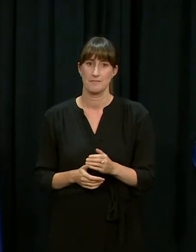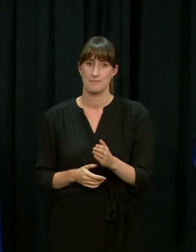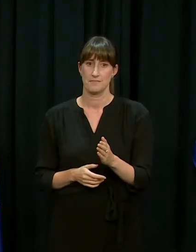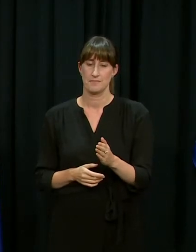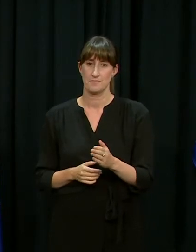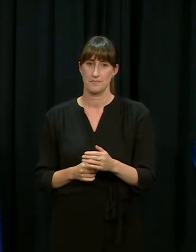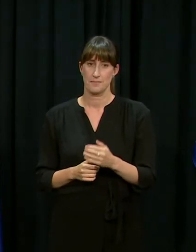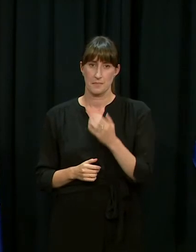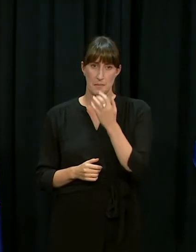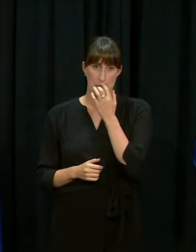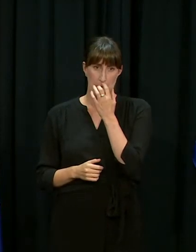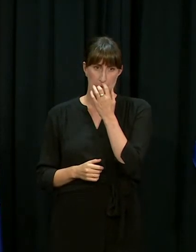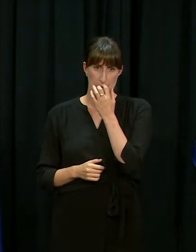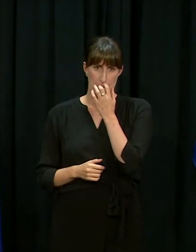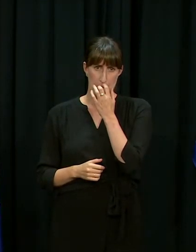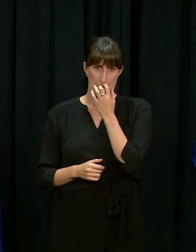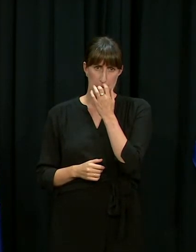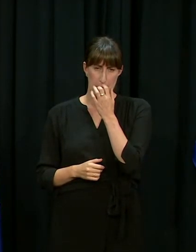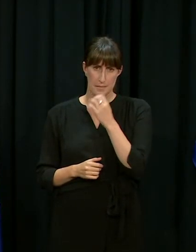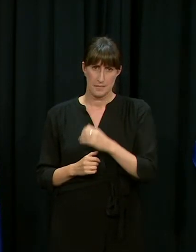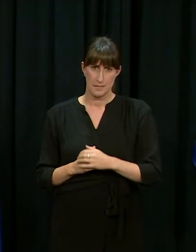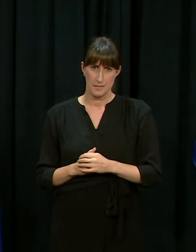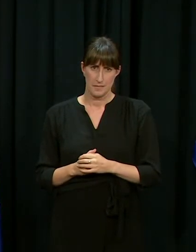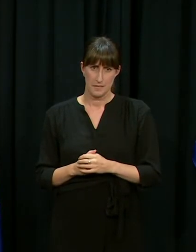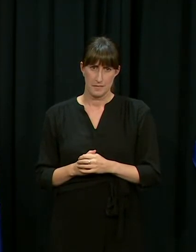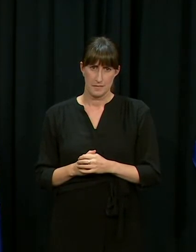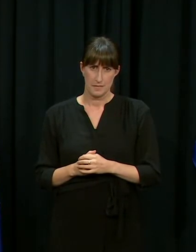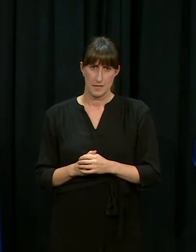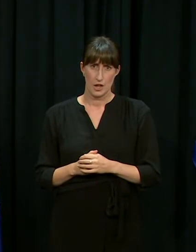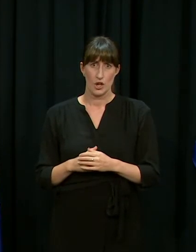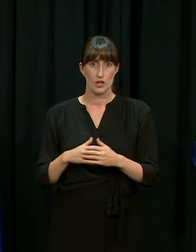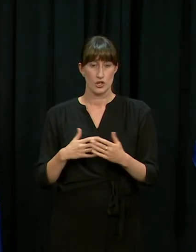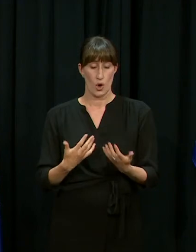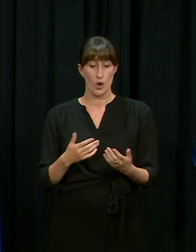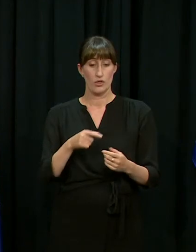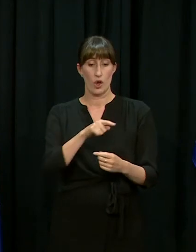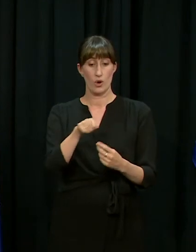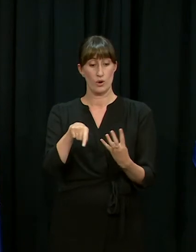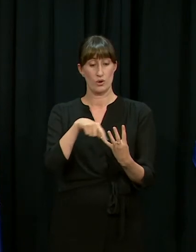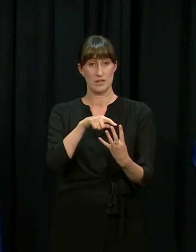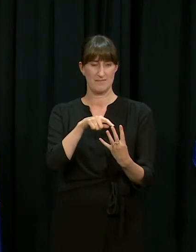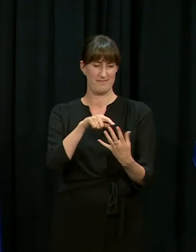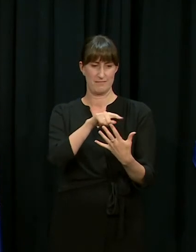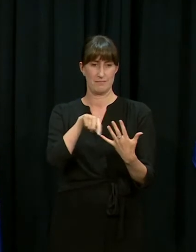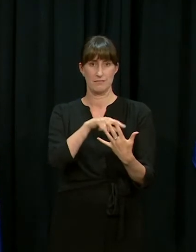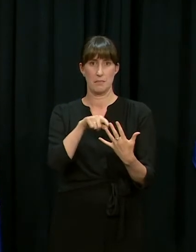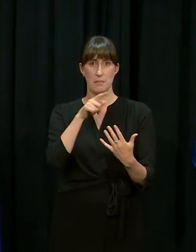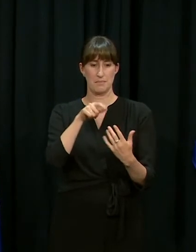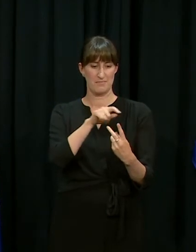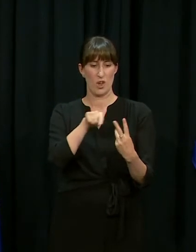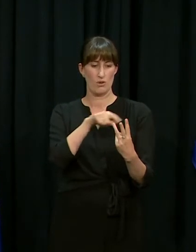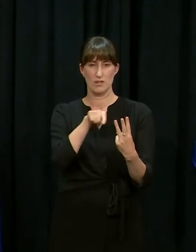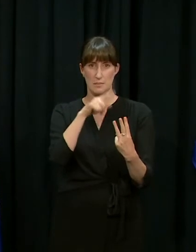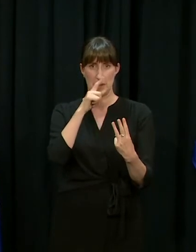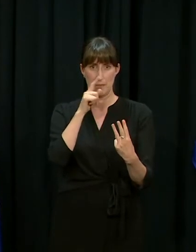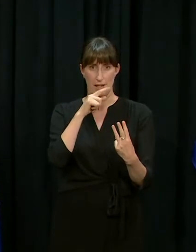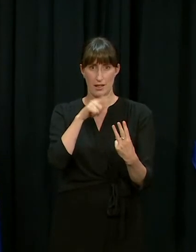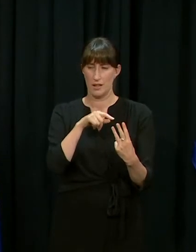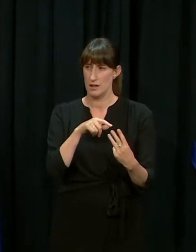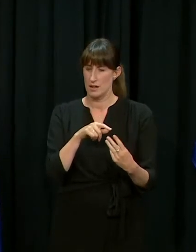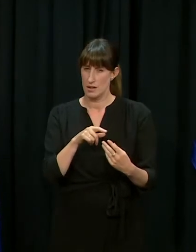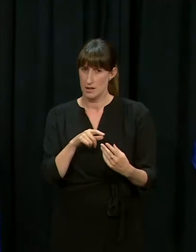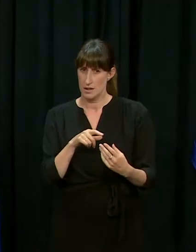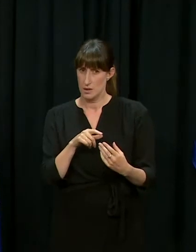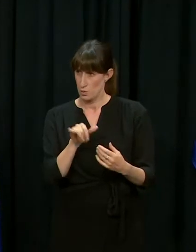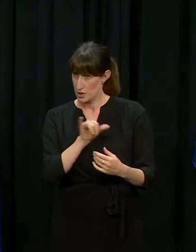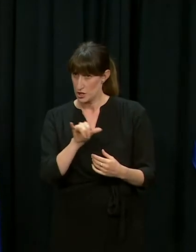fallible. So can you rule out there not being a whole raft of other places that these people visited that aren't on the list? When you say these people, do you mean